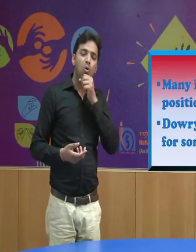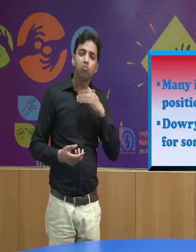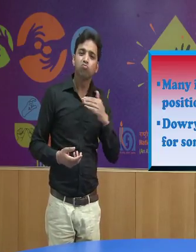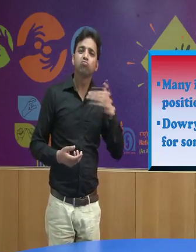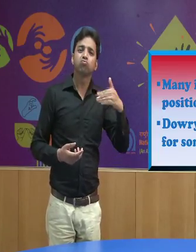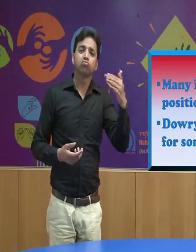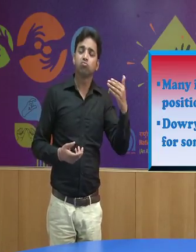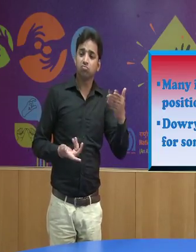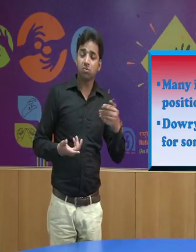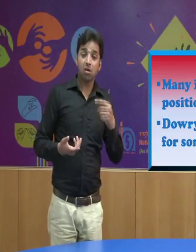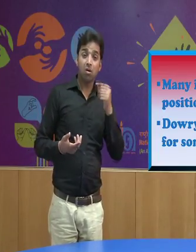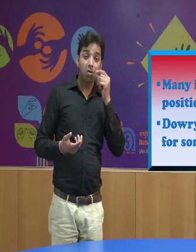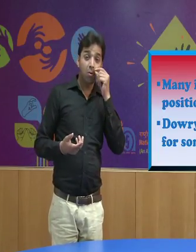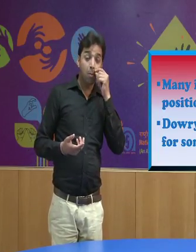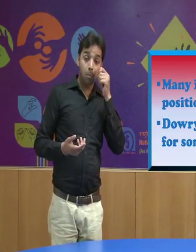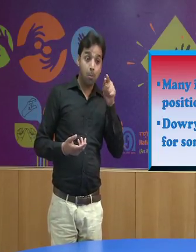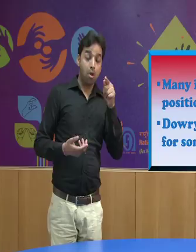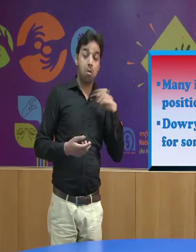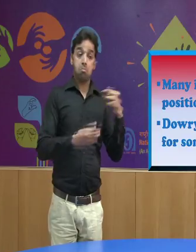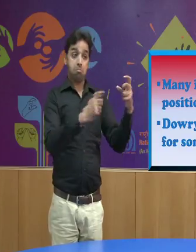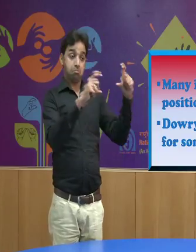go to her husband's home after marriage.